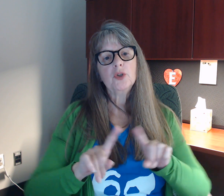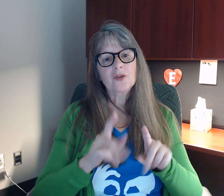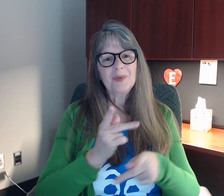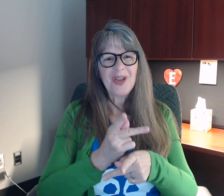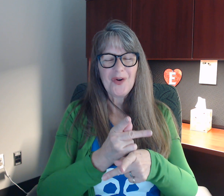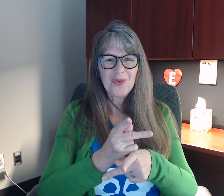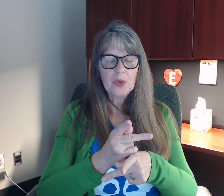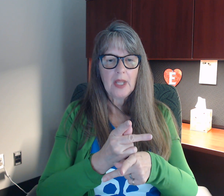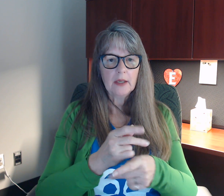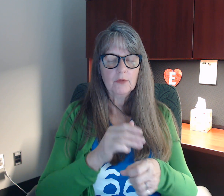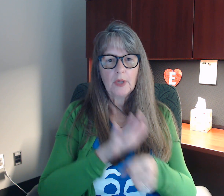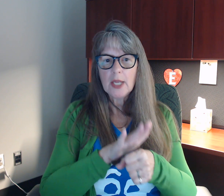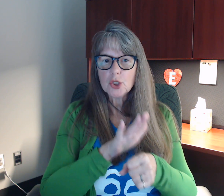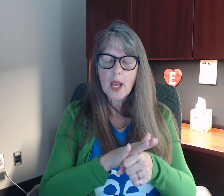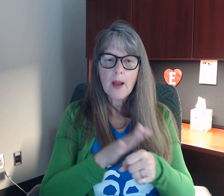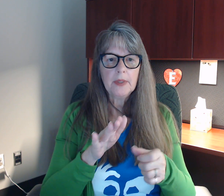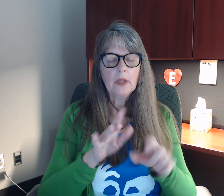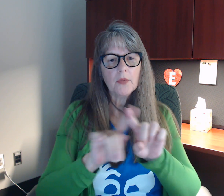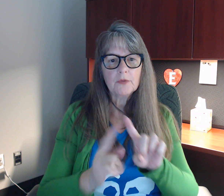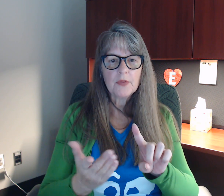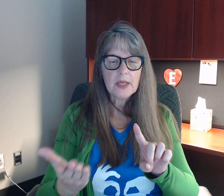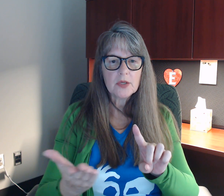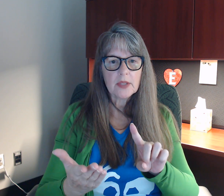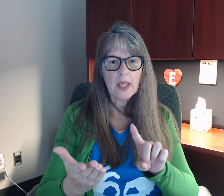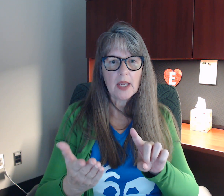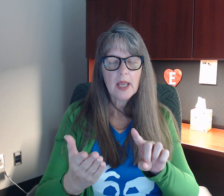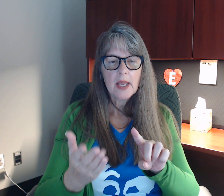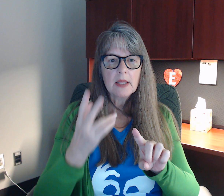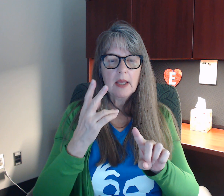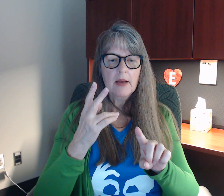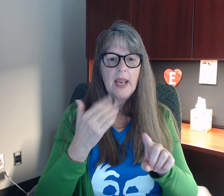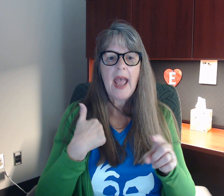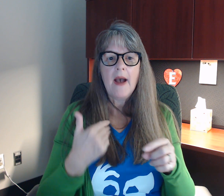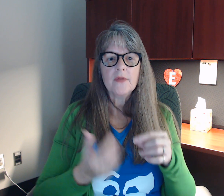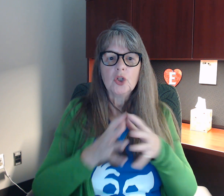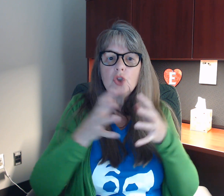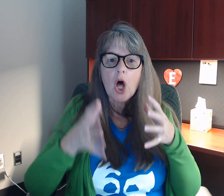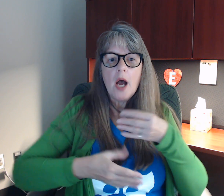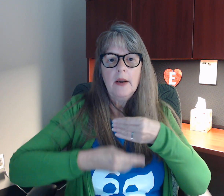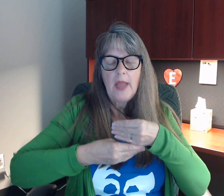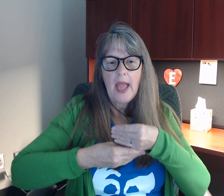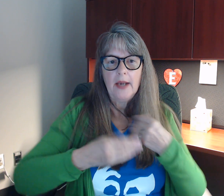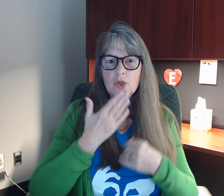to be careful, like of your ketchup and all the different things that that have a lot of added